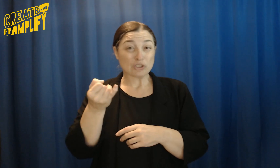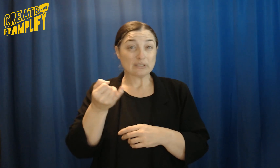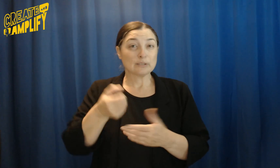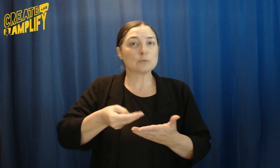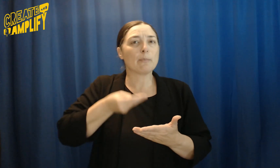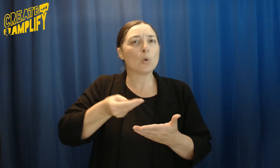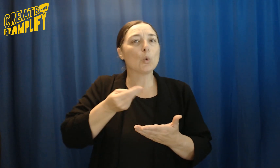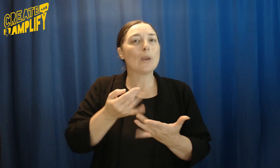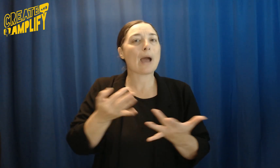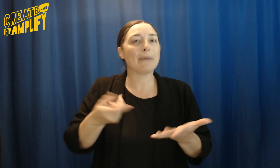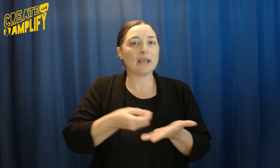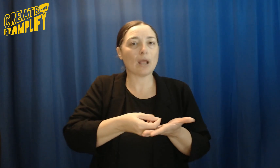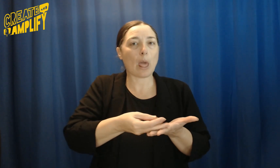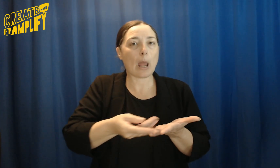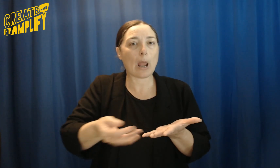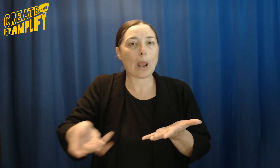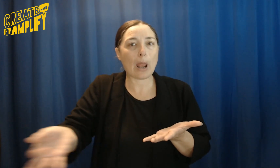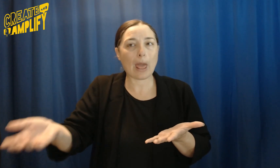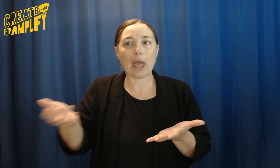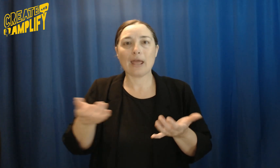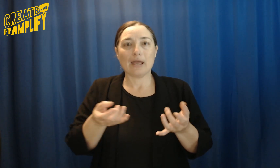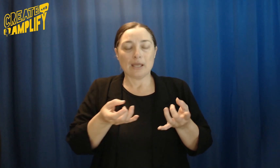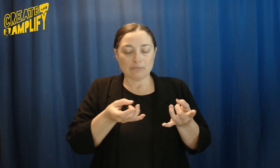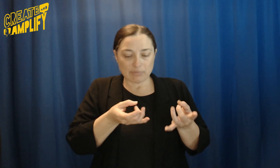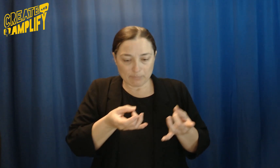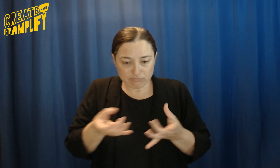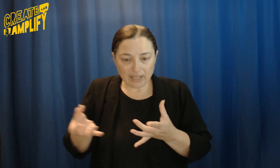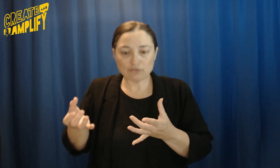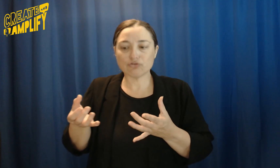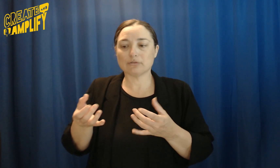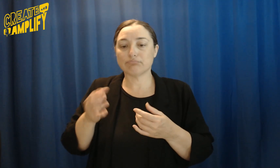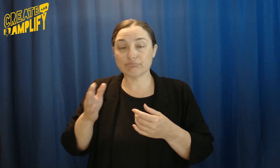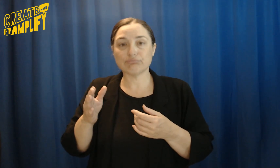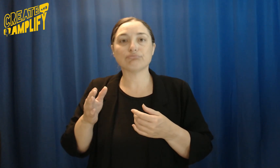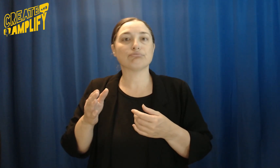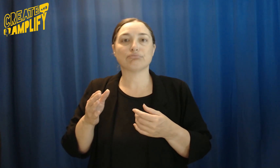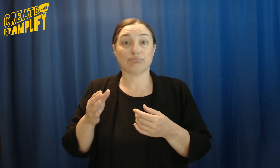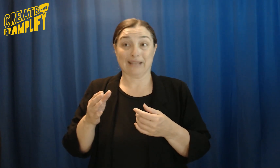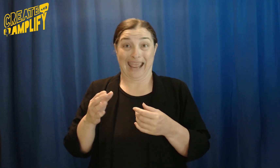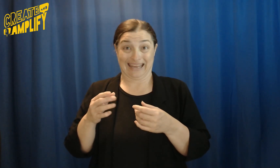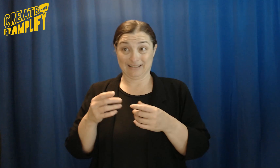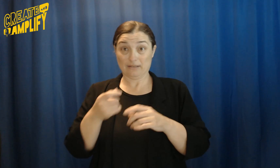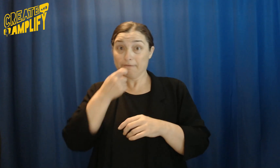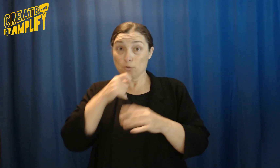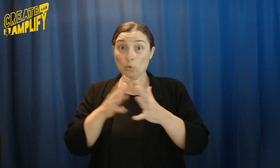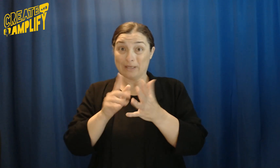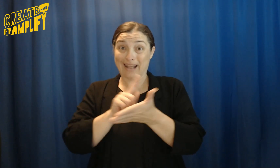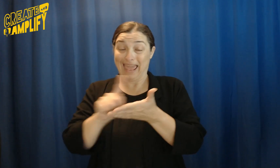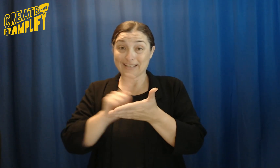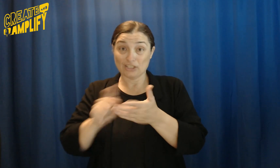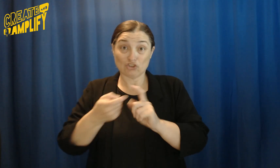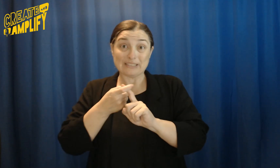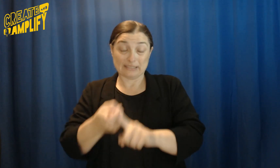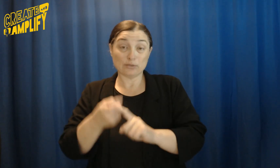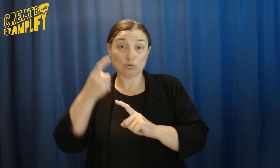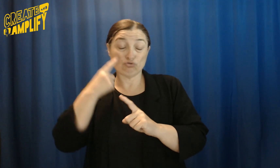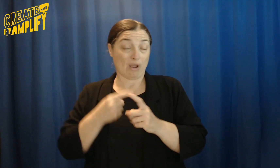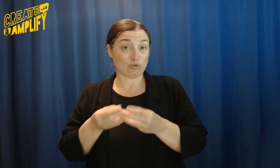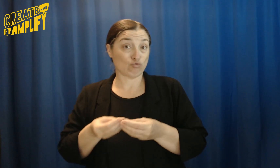preparation, the fallout and how long it will be? She's still recovering a few weeks later. I know that because we've talked about it. And when